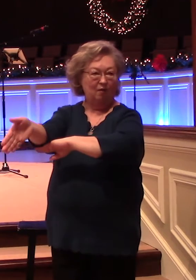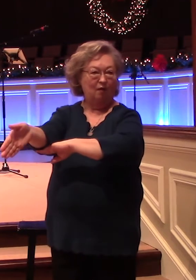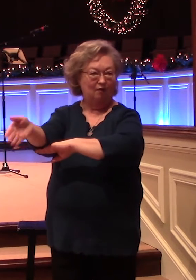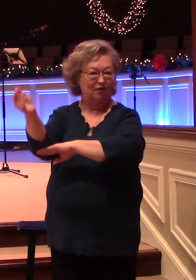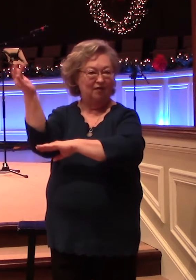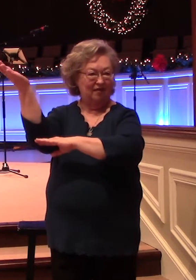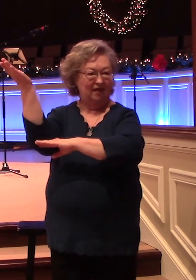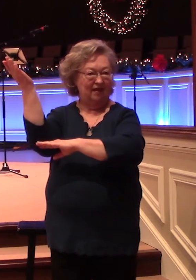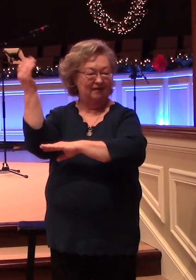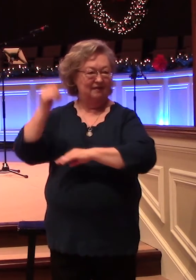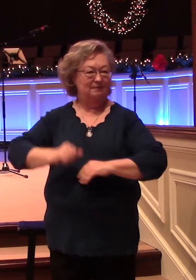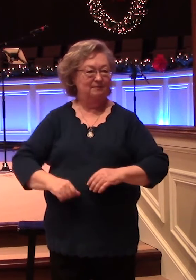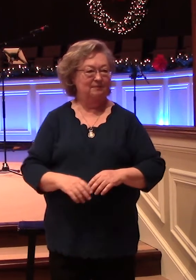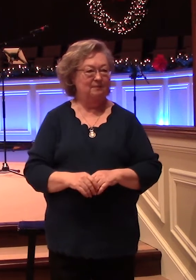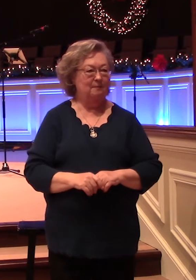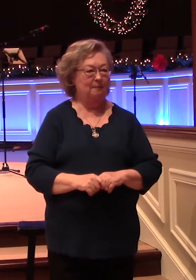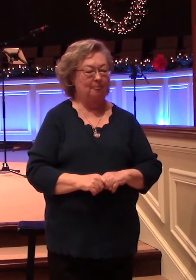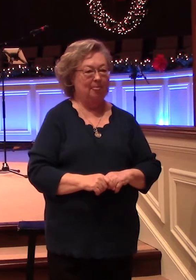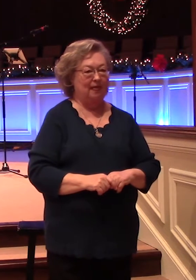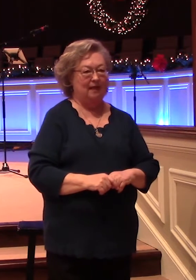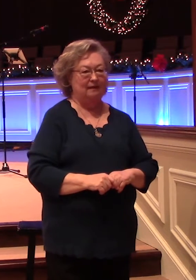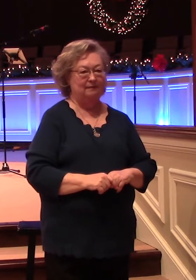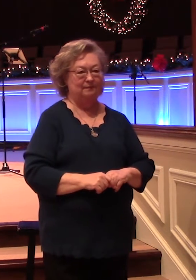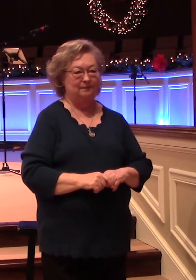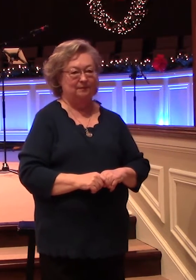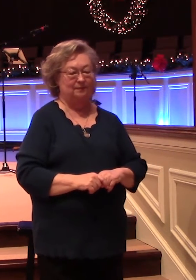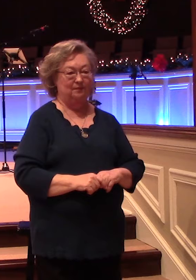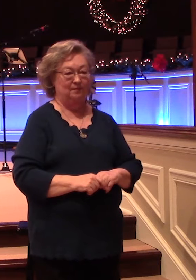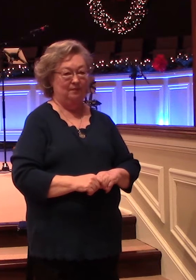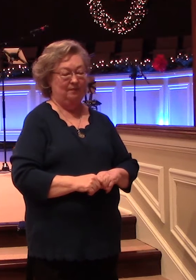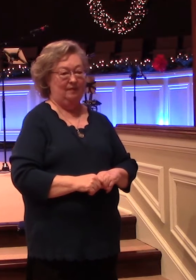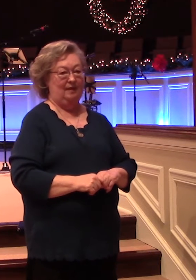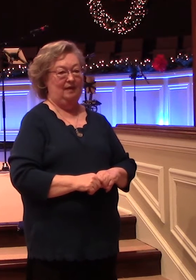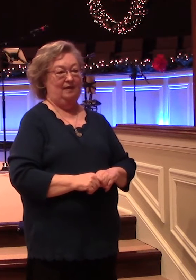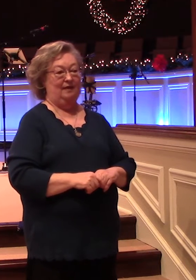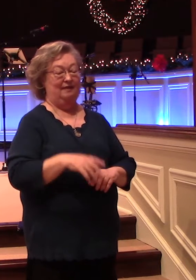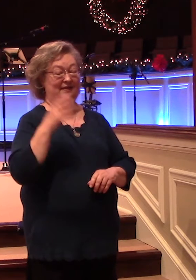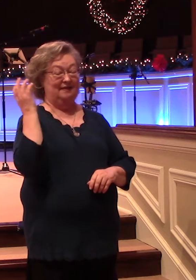And then here's the thing that ought to blow your mind. Beloved,